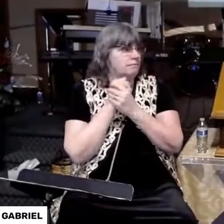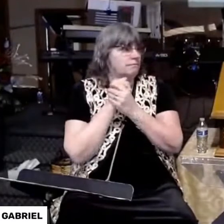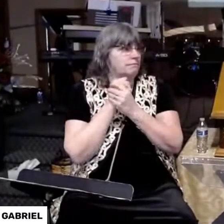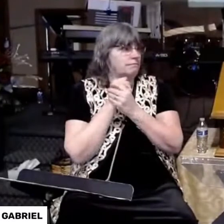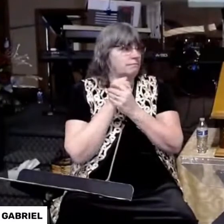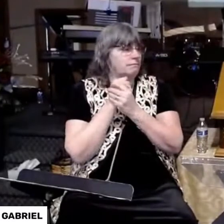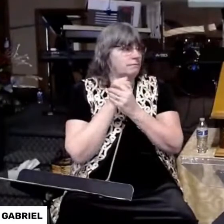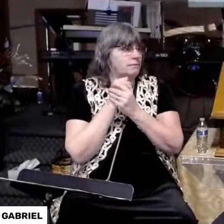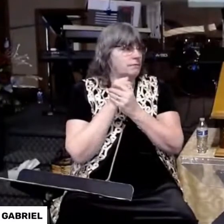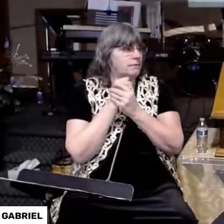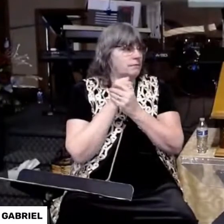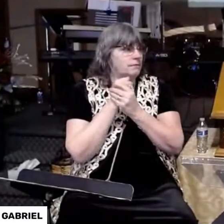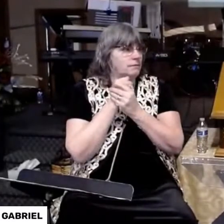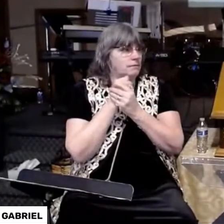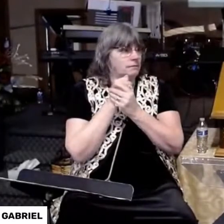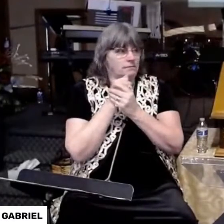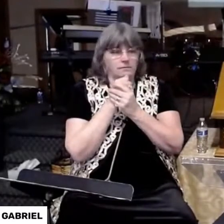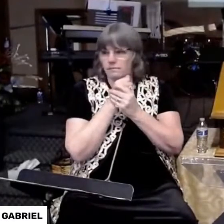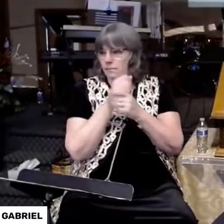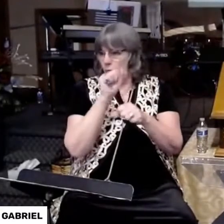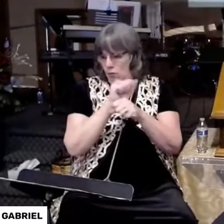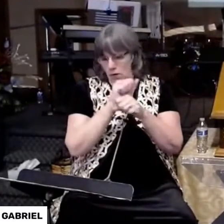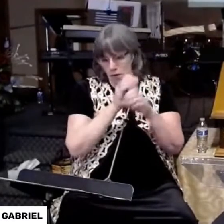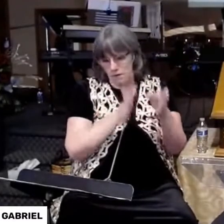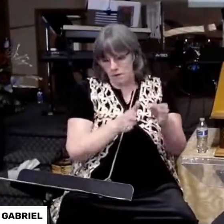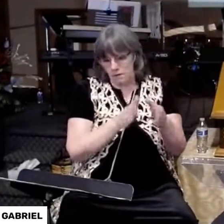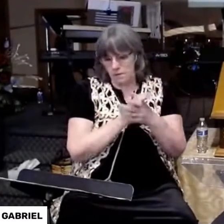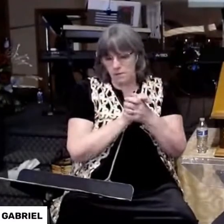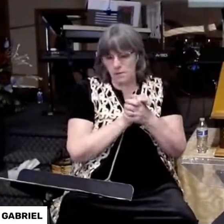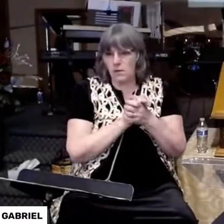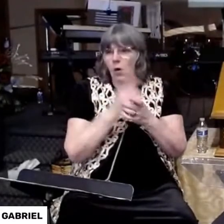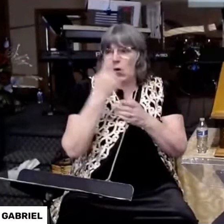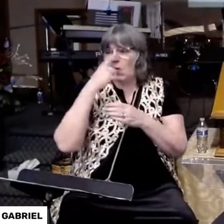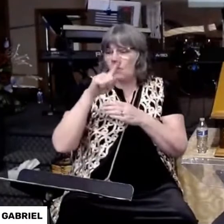for the rights of workers. For